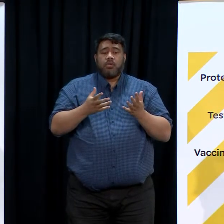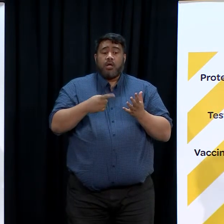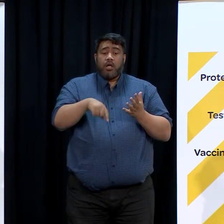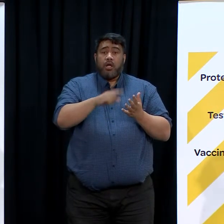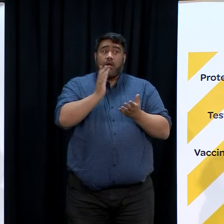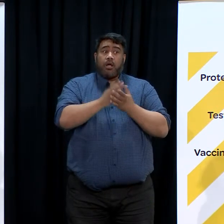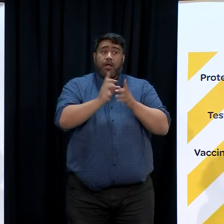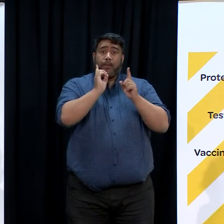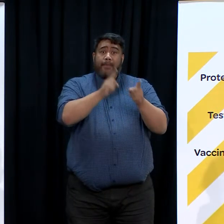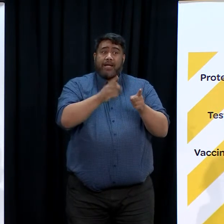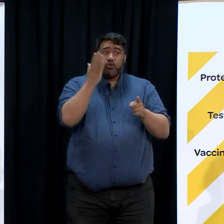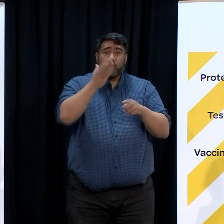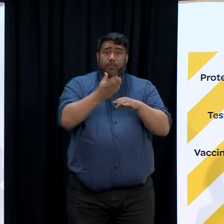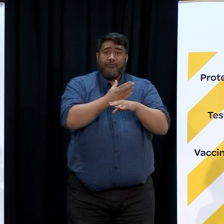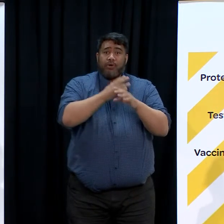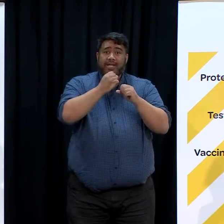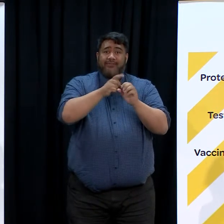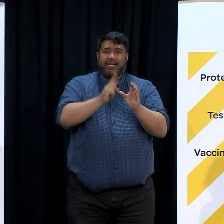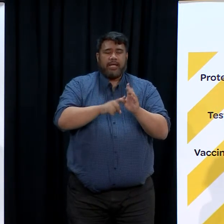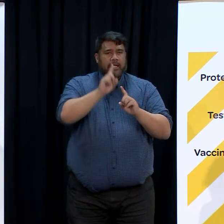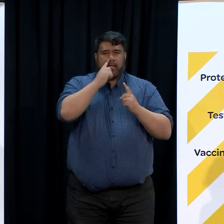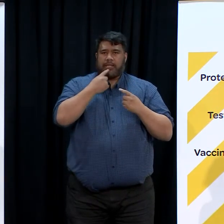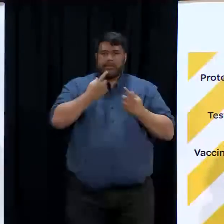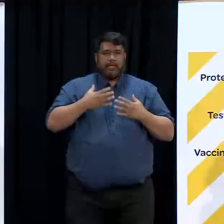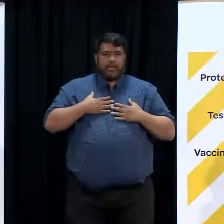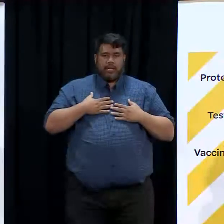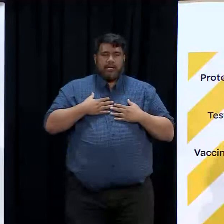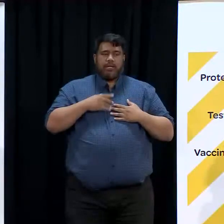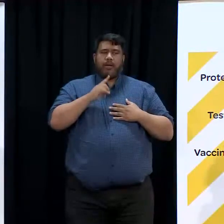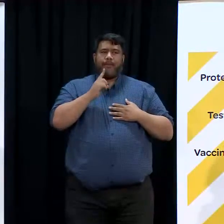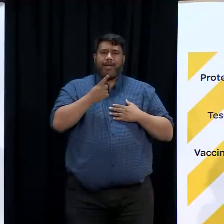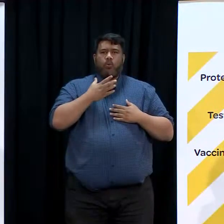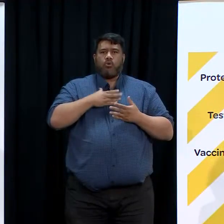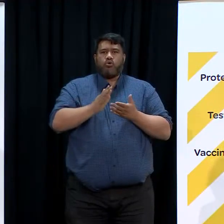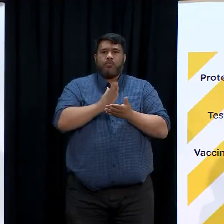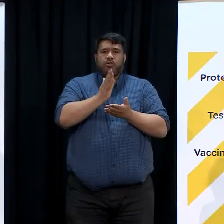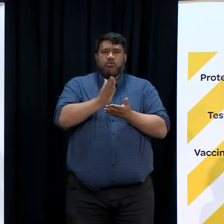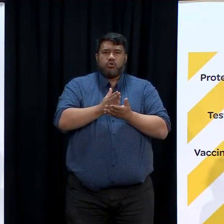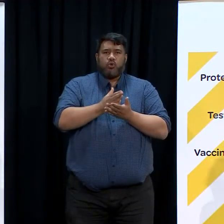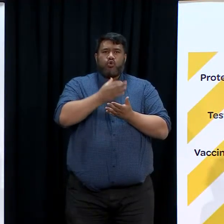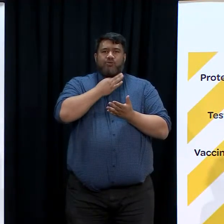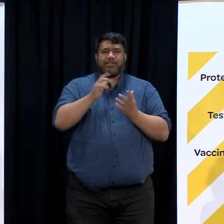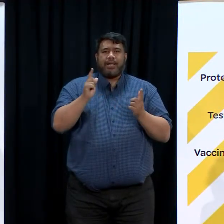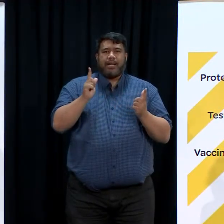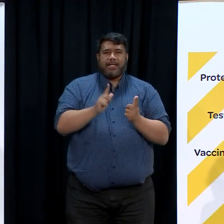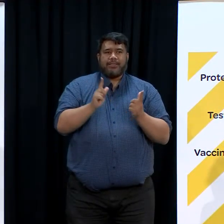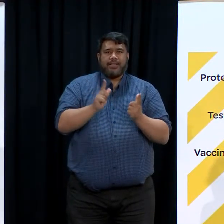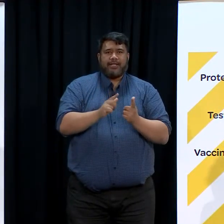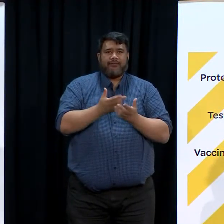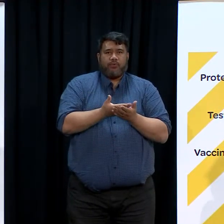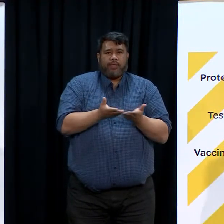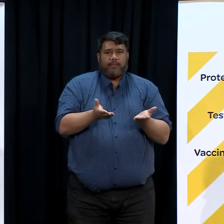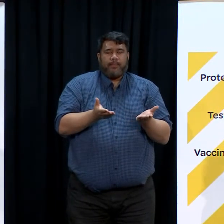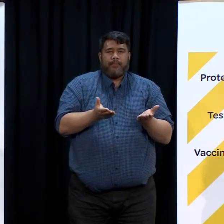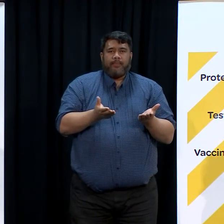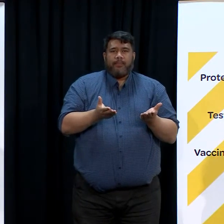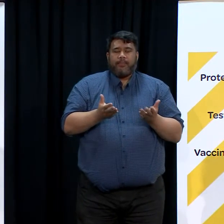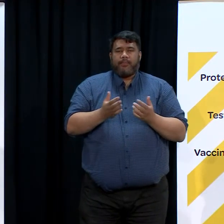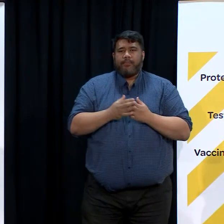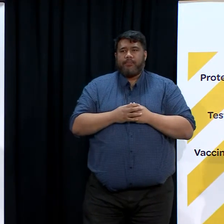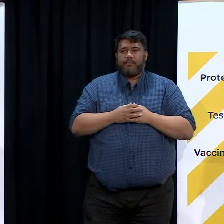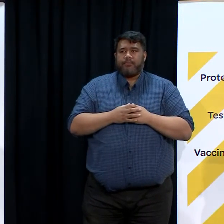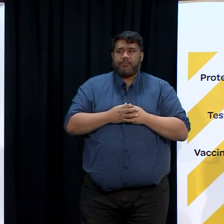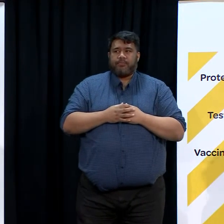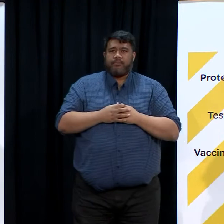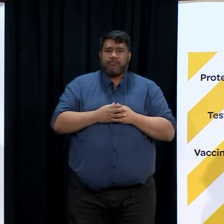to be satisfied that there are sufficient processes in place to be able to minimise any risk. We have to acknowledge that any settings